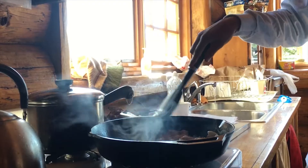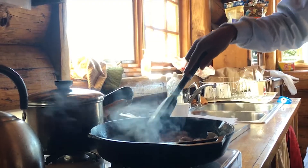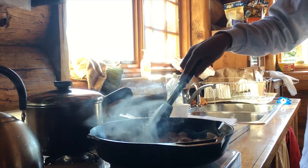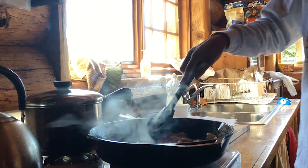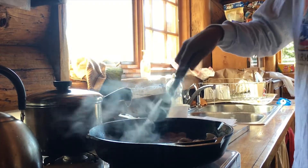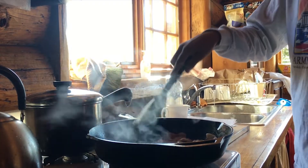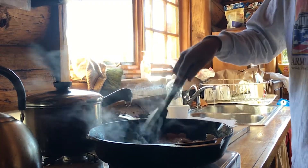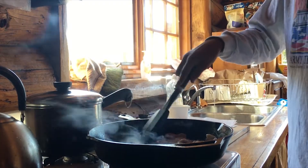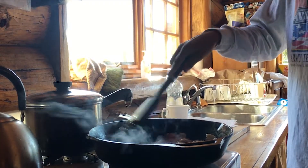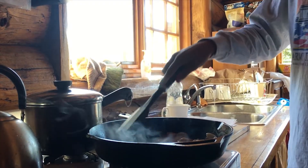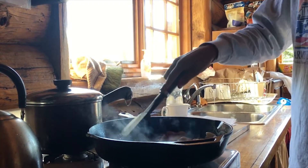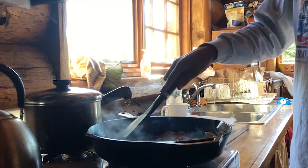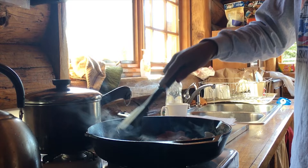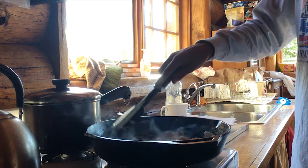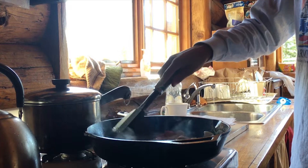it.